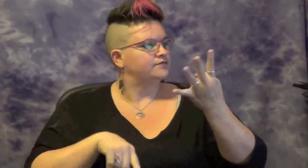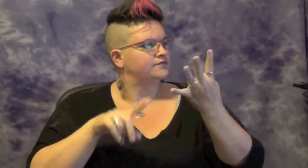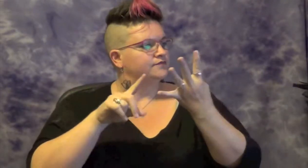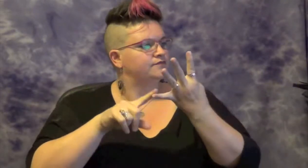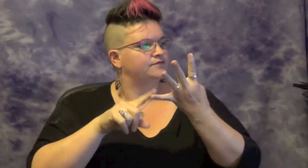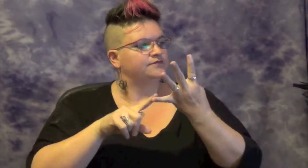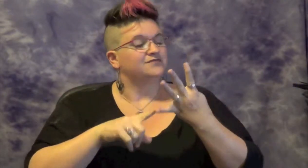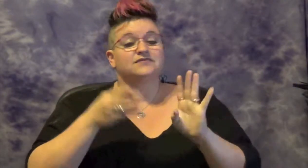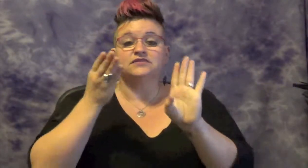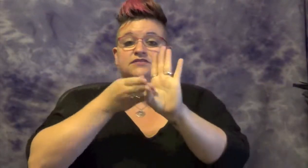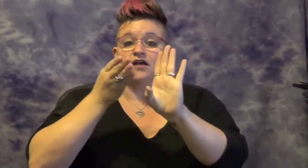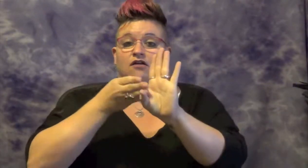interactions,